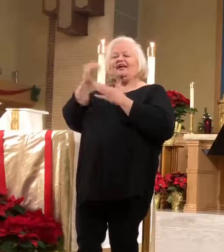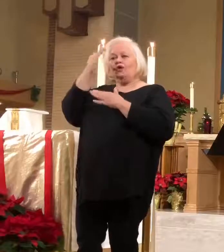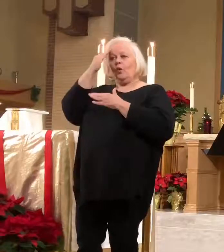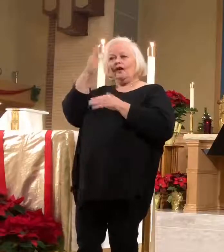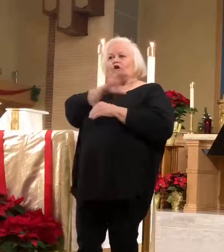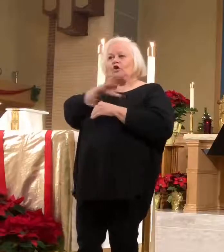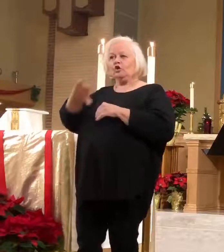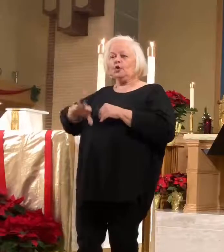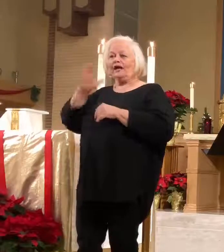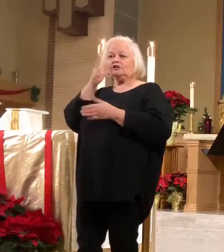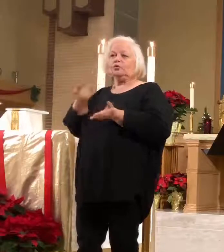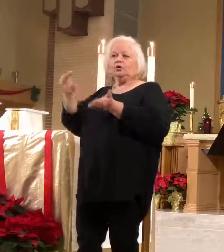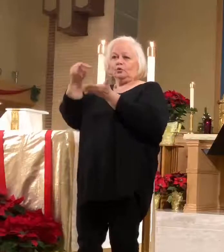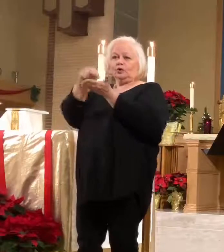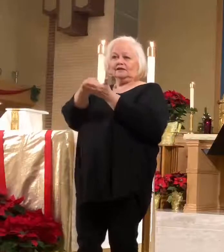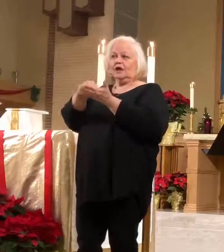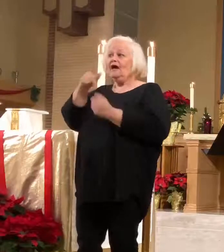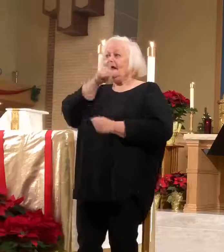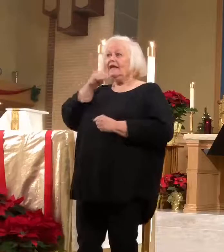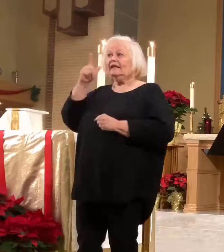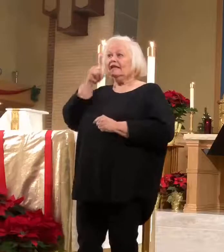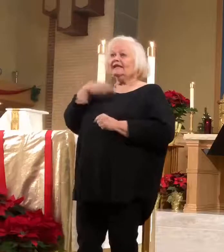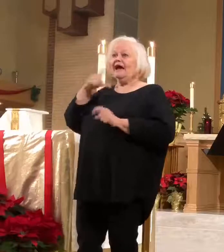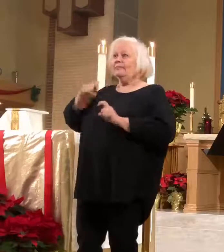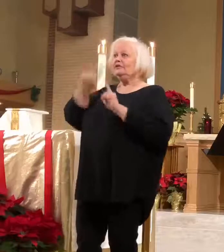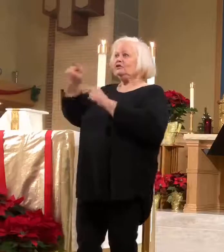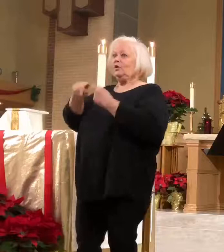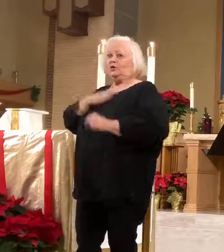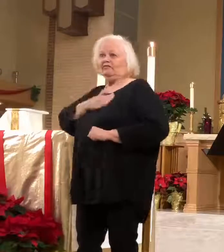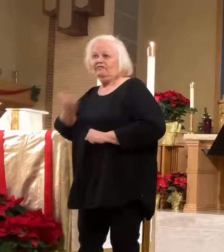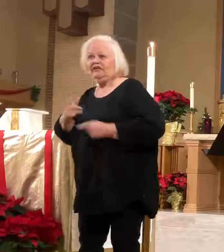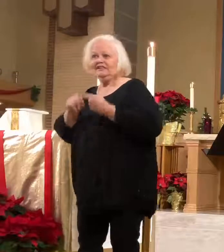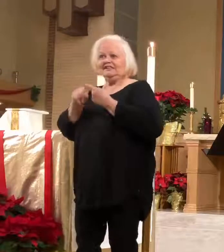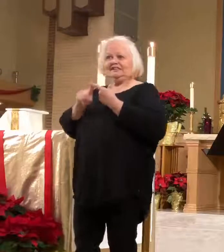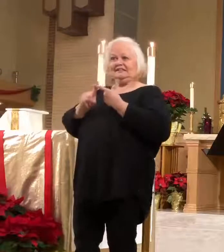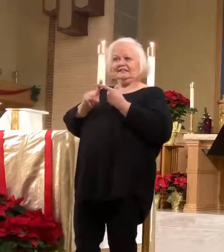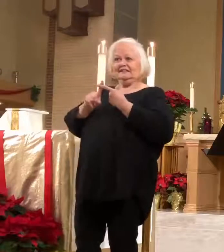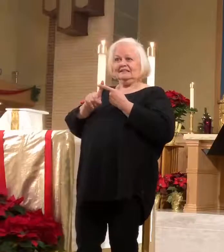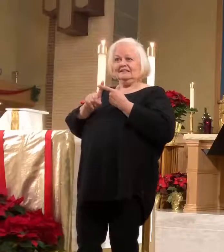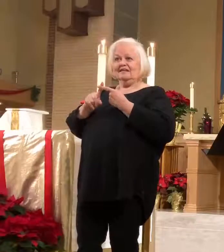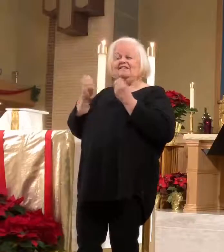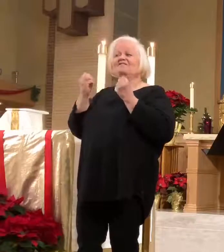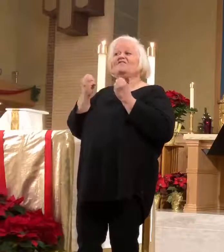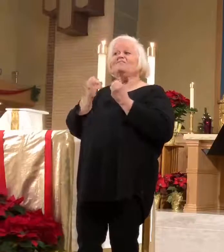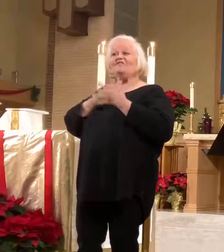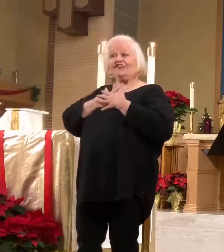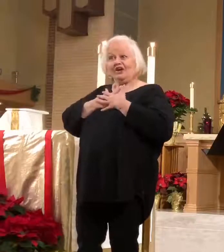from the dead. And so in Lent, we're like, oh, I got to do that confession bit. Out of fear.